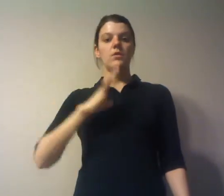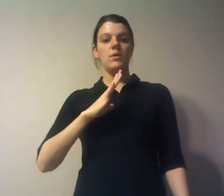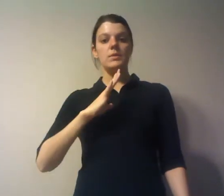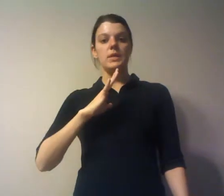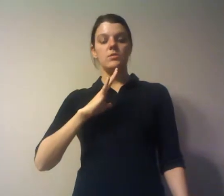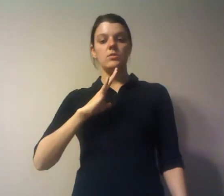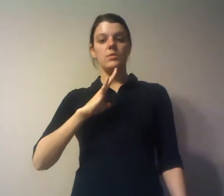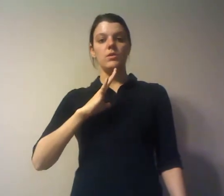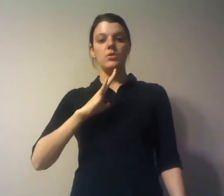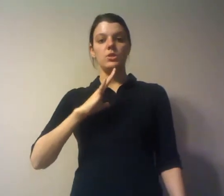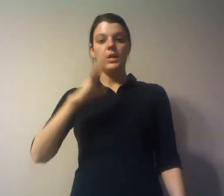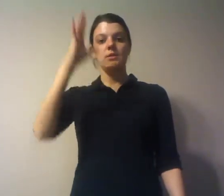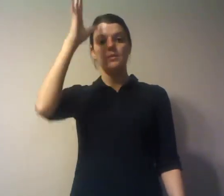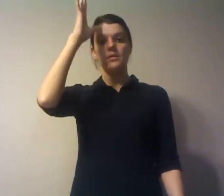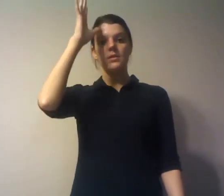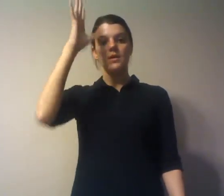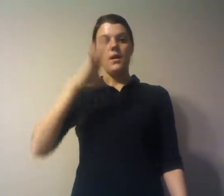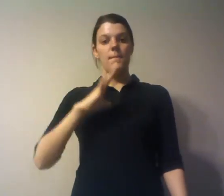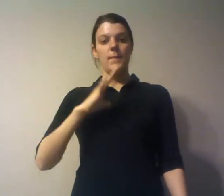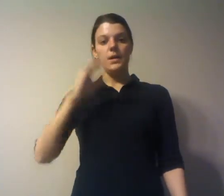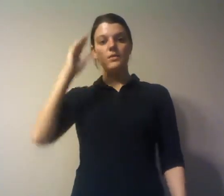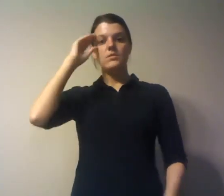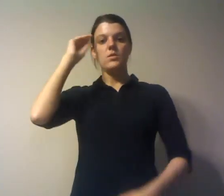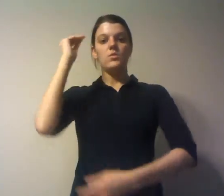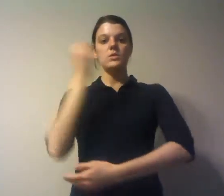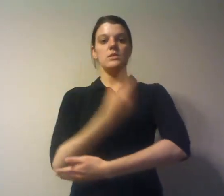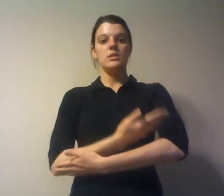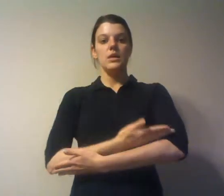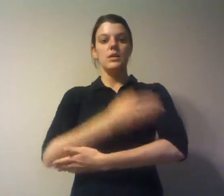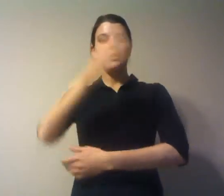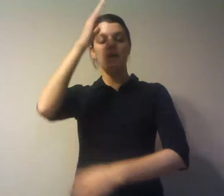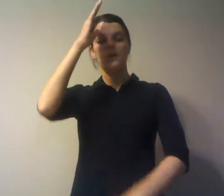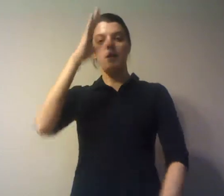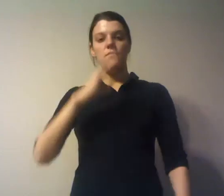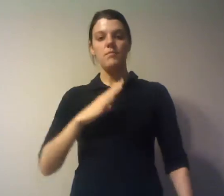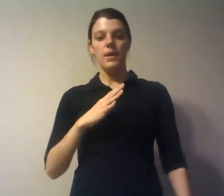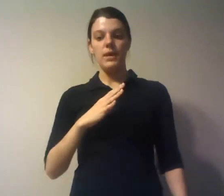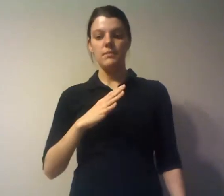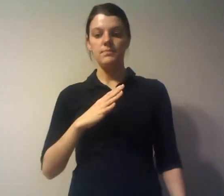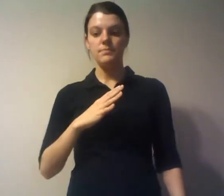you come down to the middle of your chest. Man. So, Son of Man.